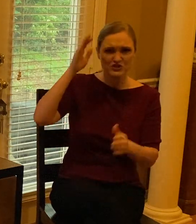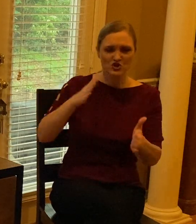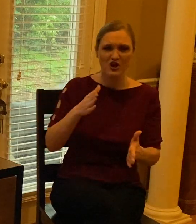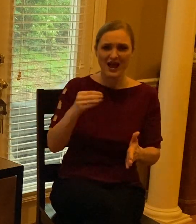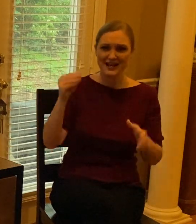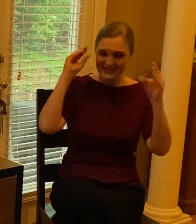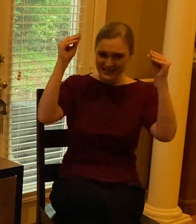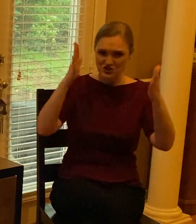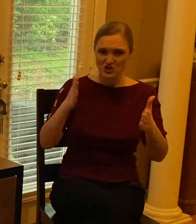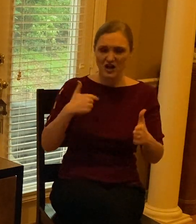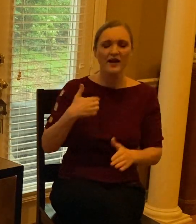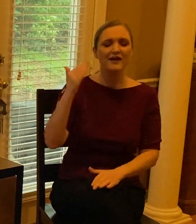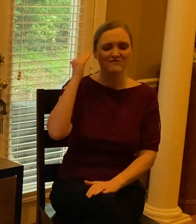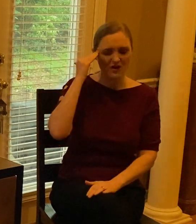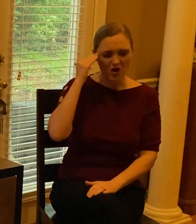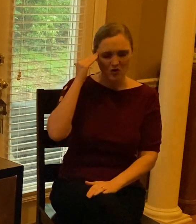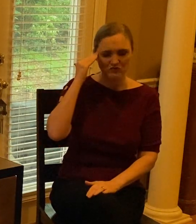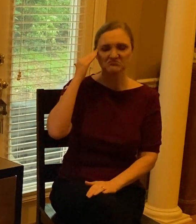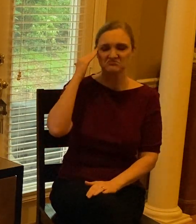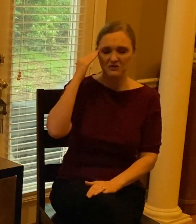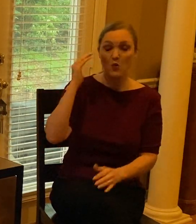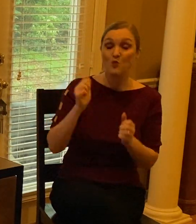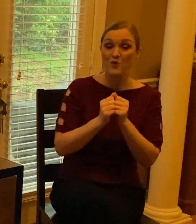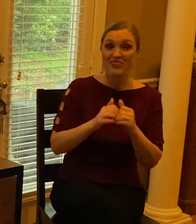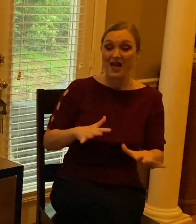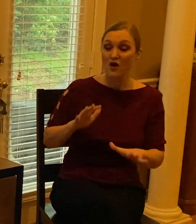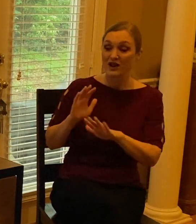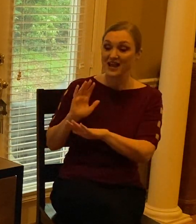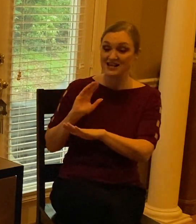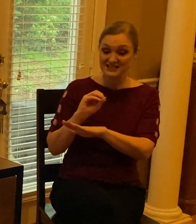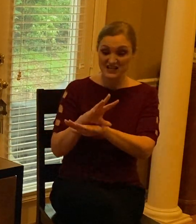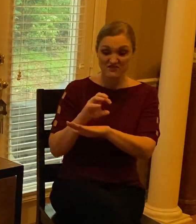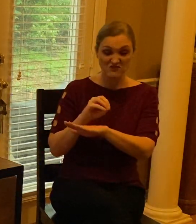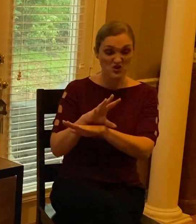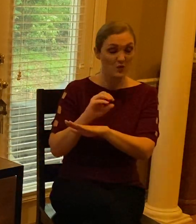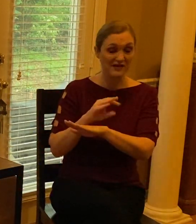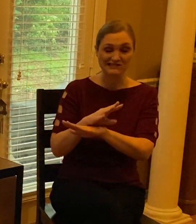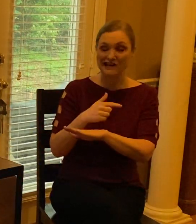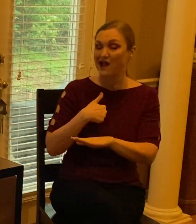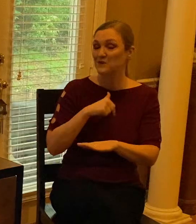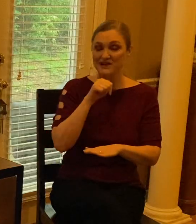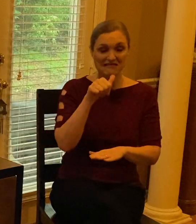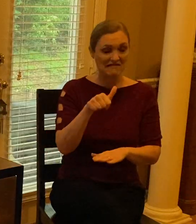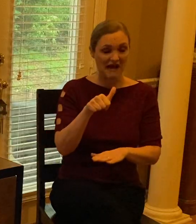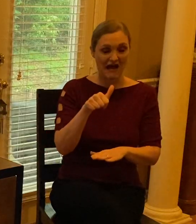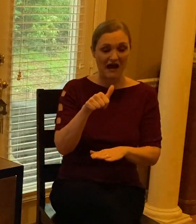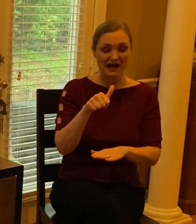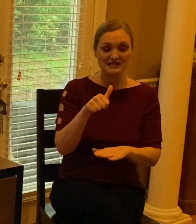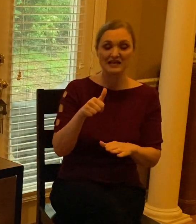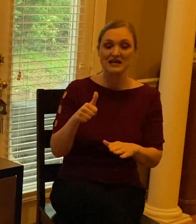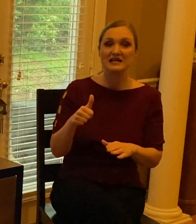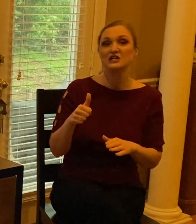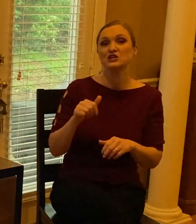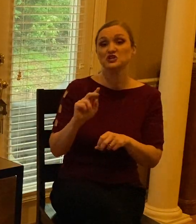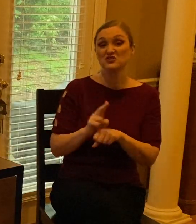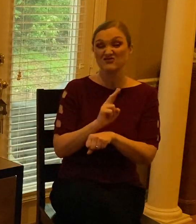that I have ever known. Without his influence, I doubt I would have spent any of the last 25